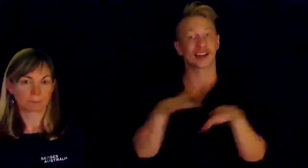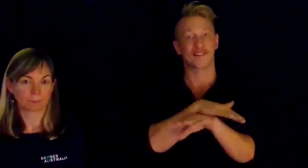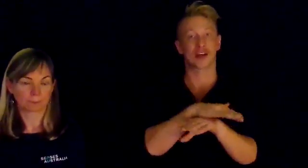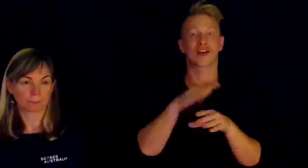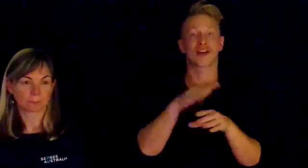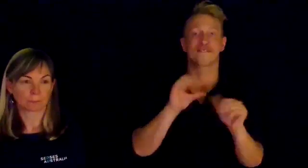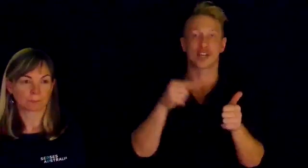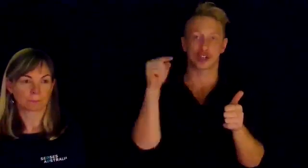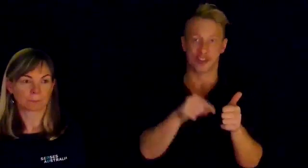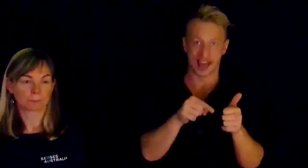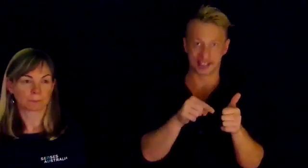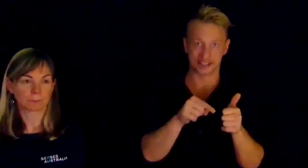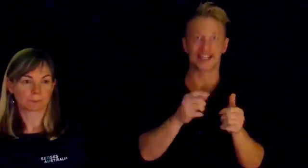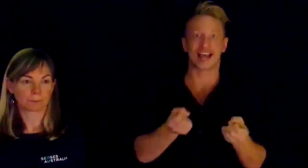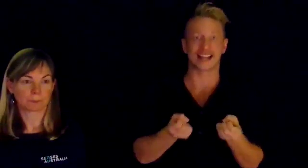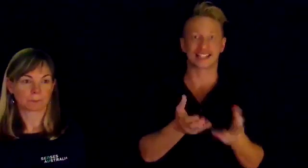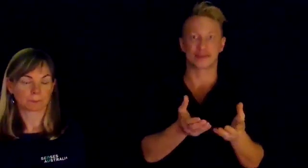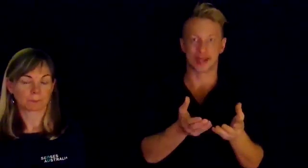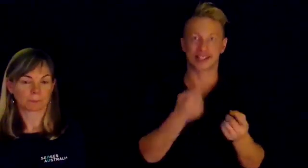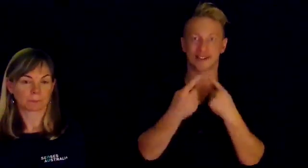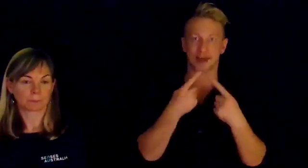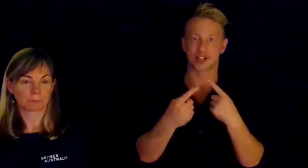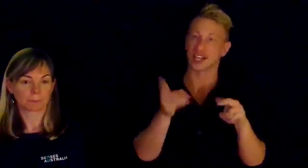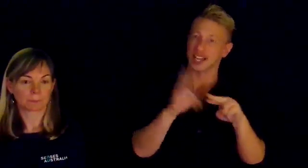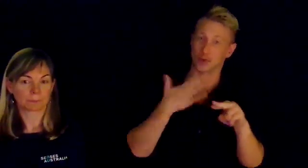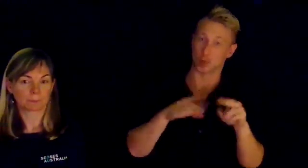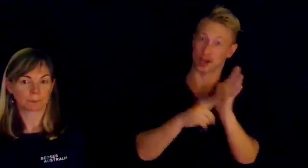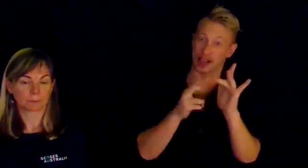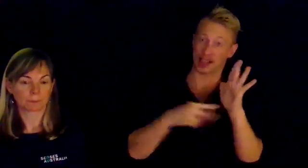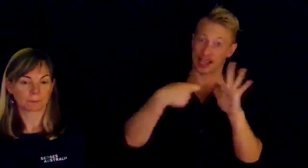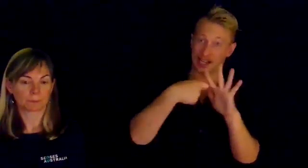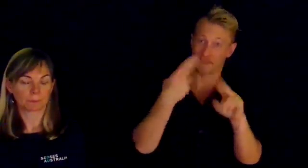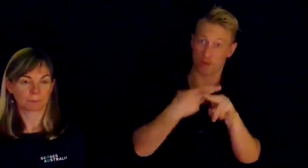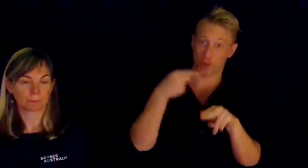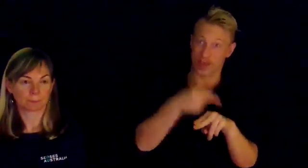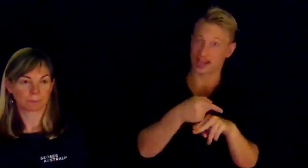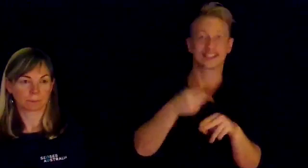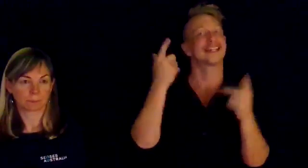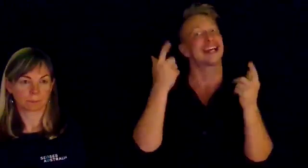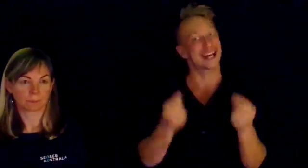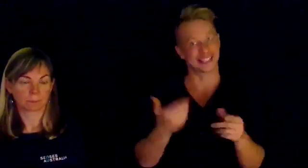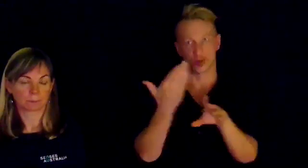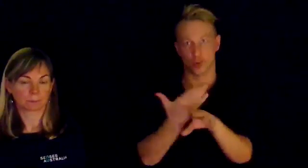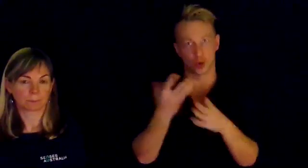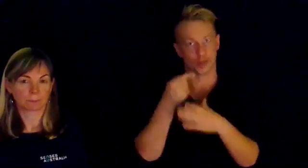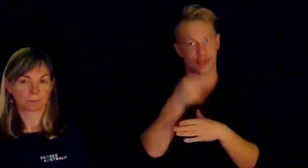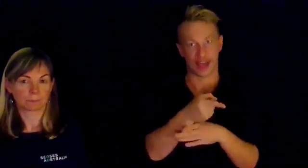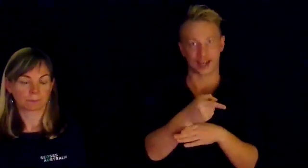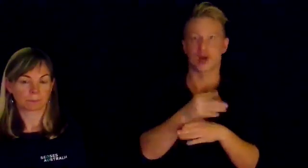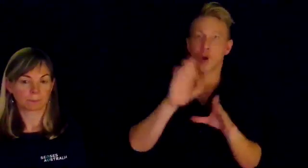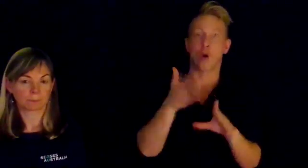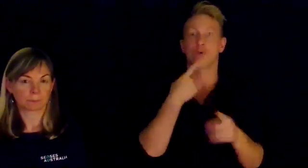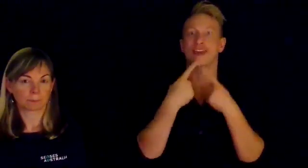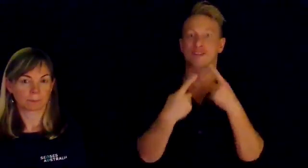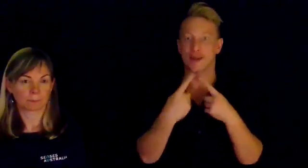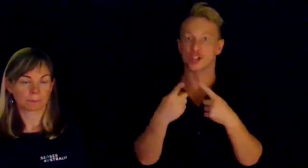If anyone would like the link to it, it's really easy to work through. It gives you all the information about what to